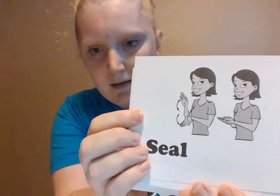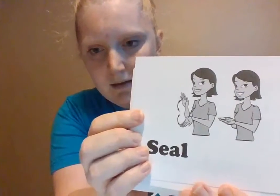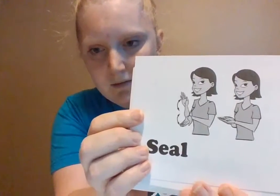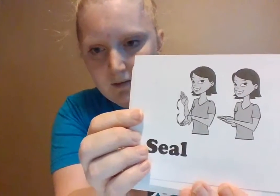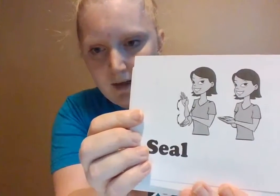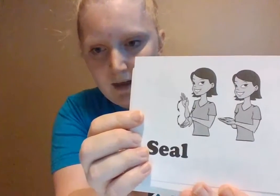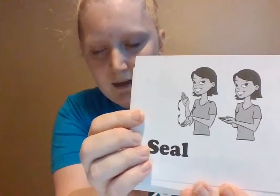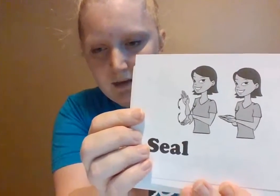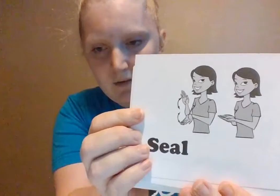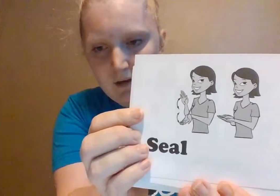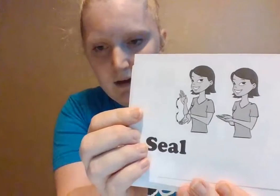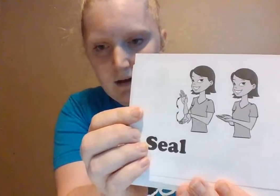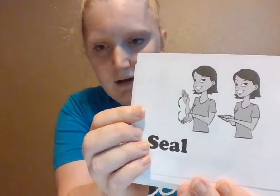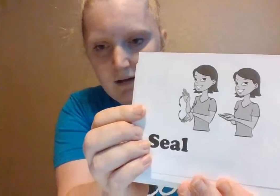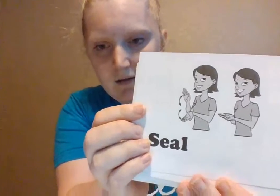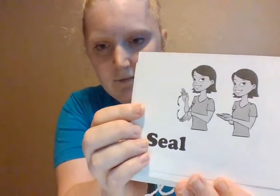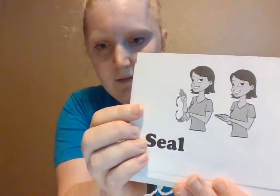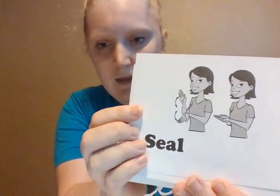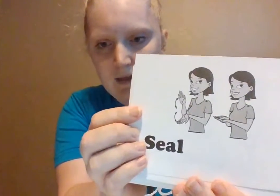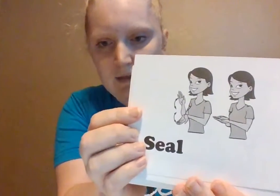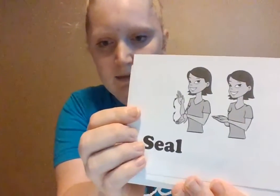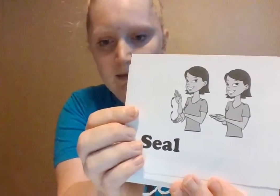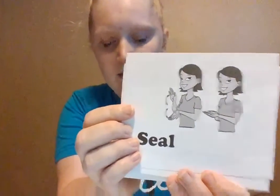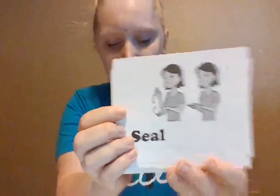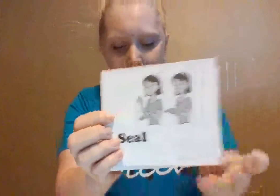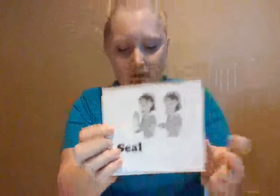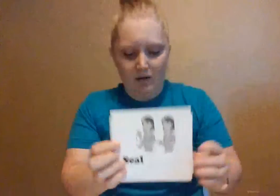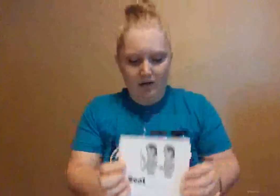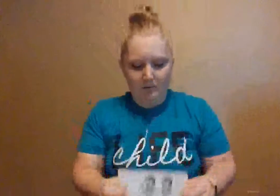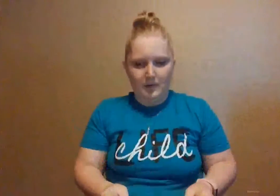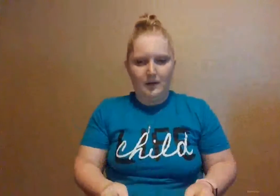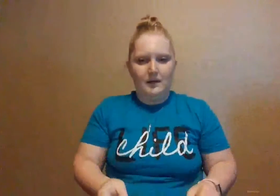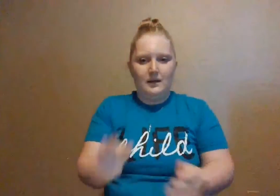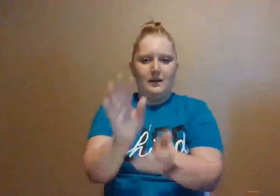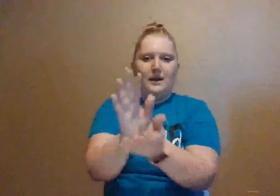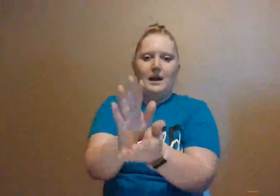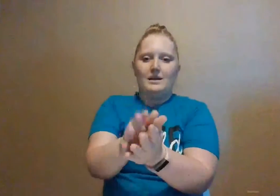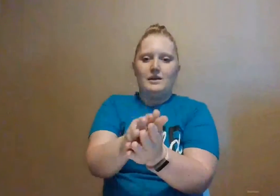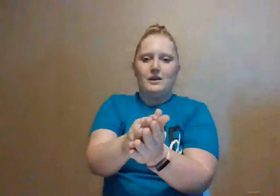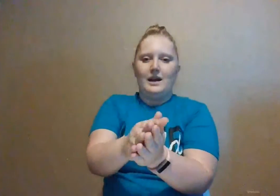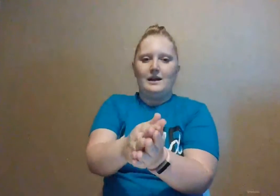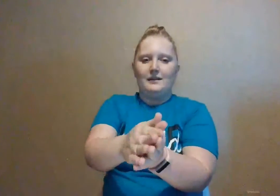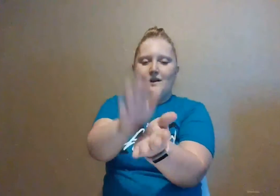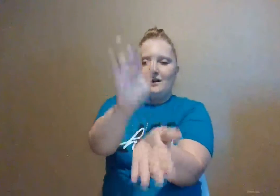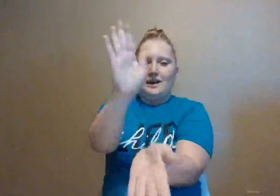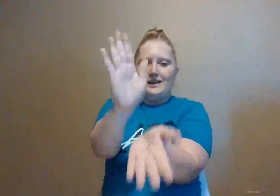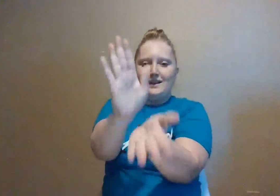you take your hand and your arm and you kind of go like